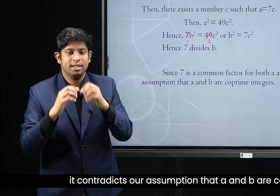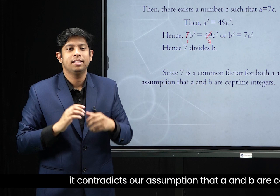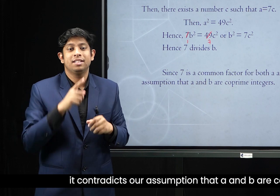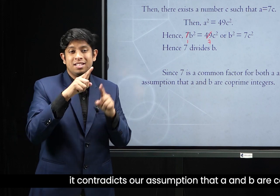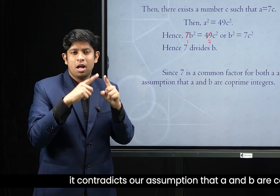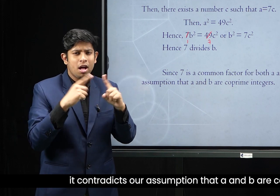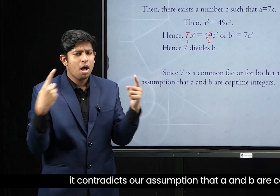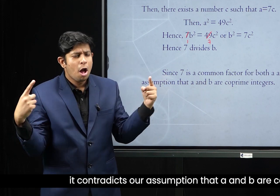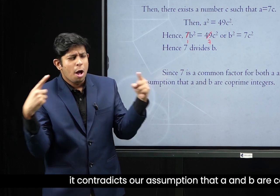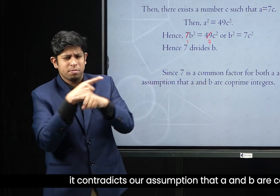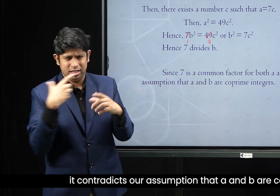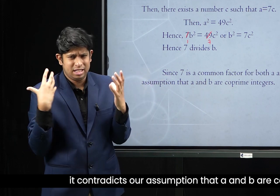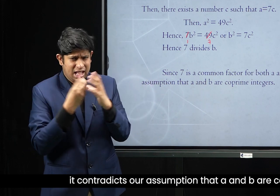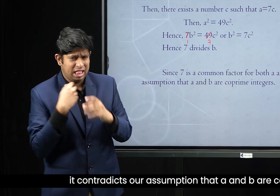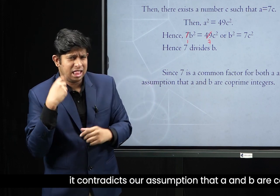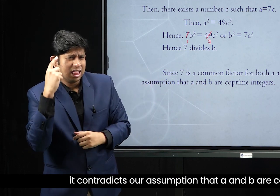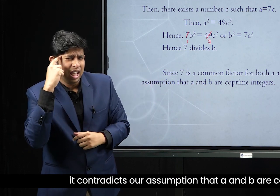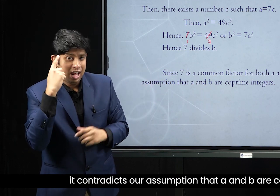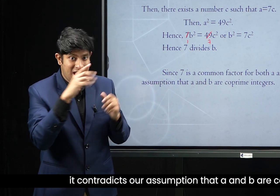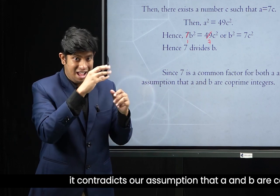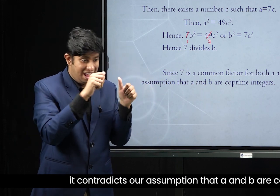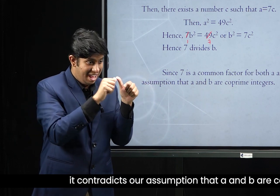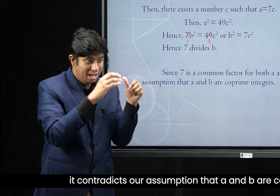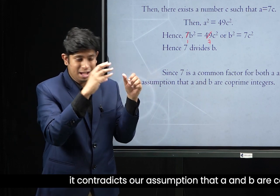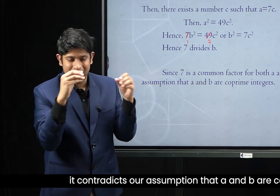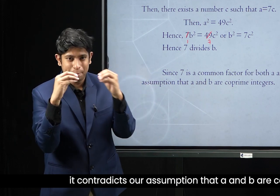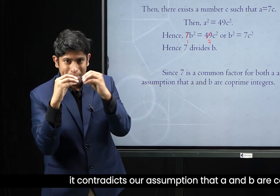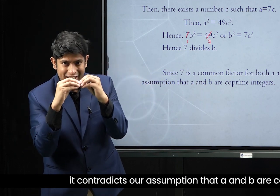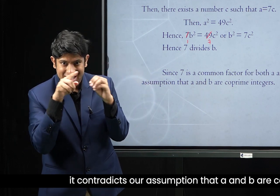assumption that a and b are co-prime integers.